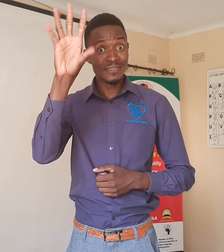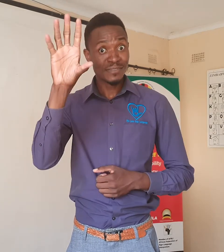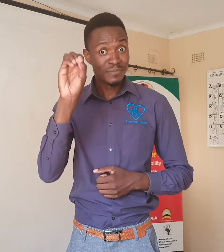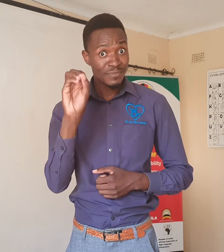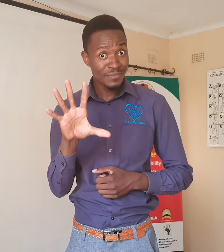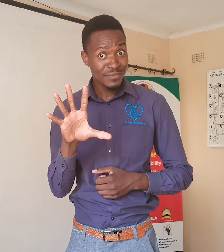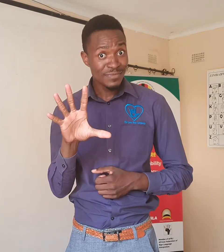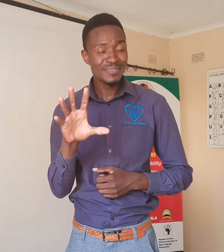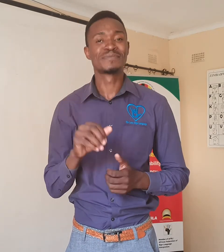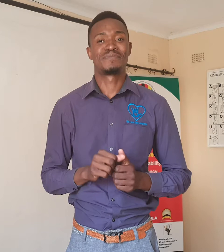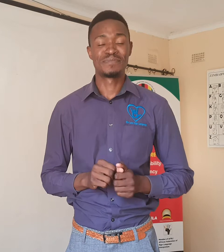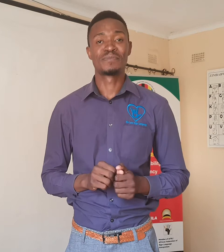again September.